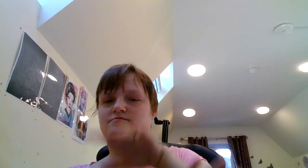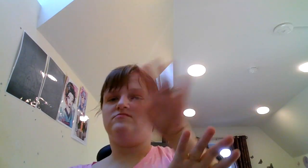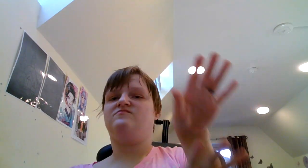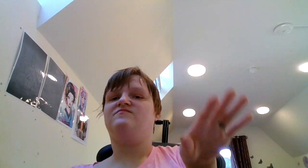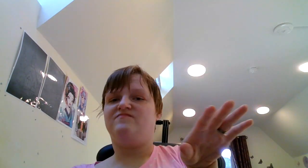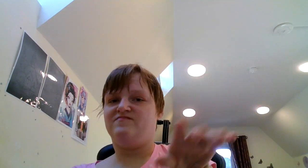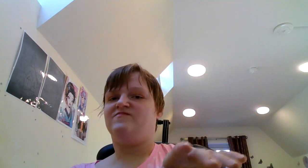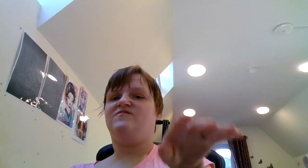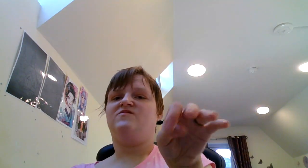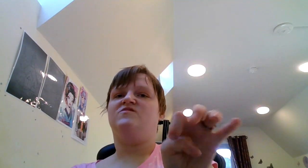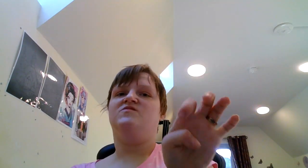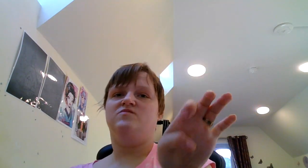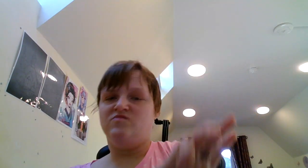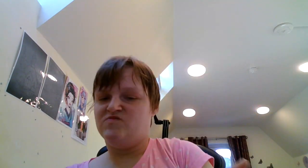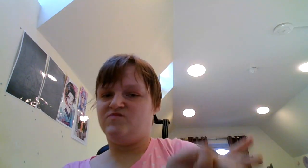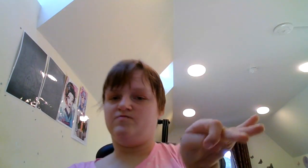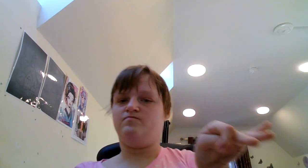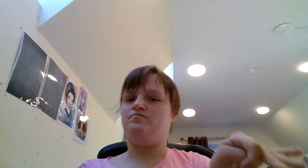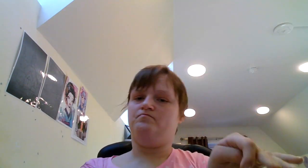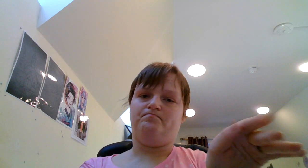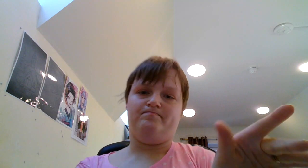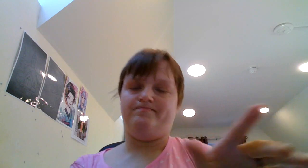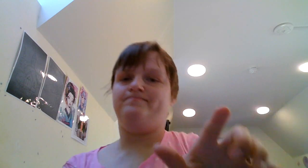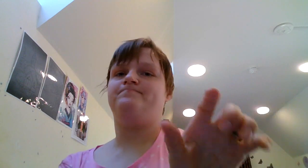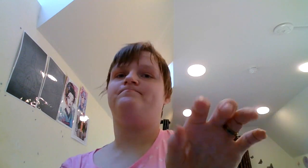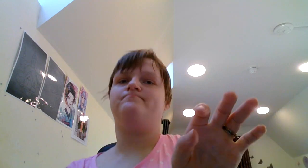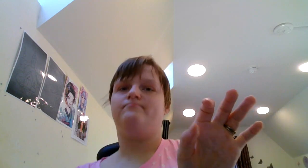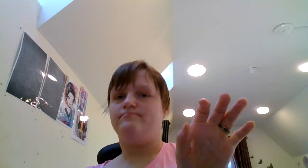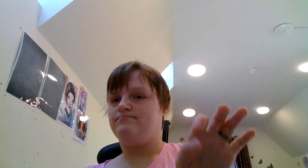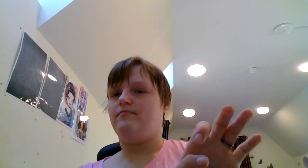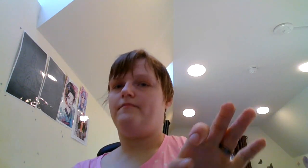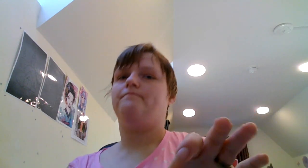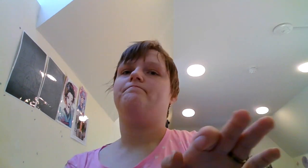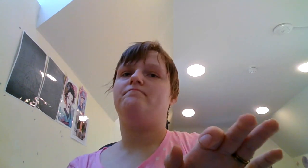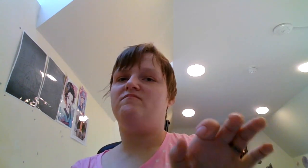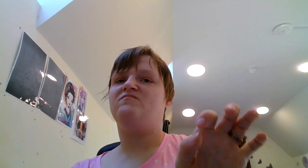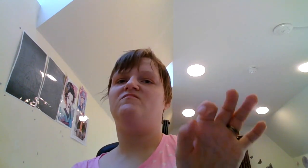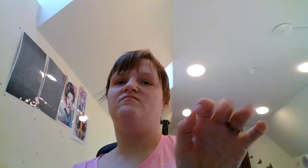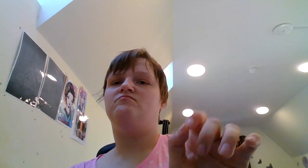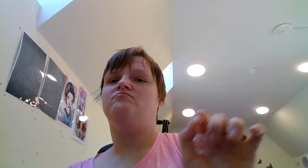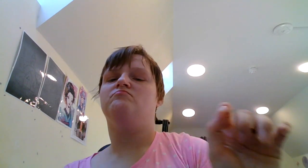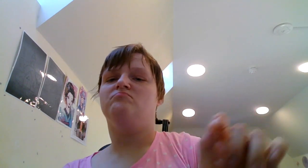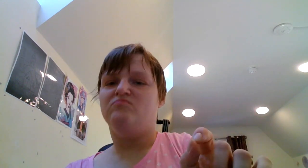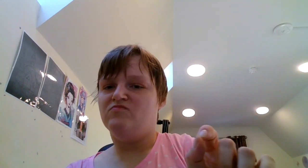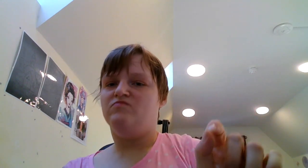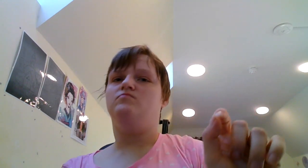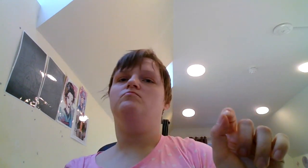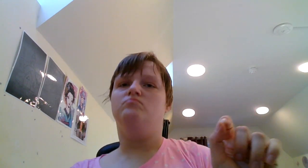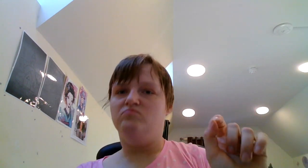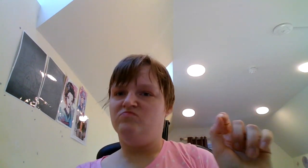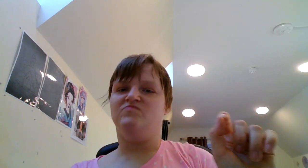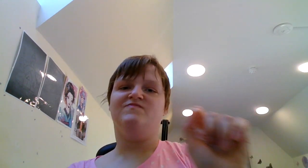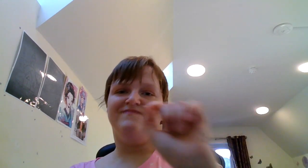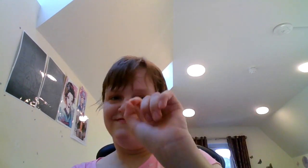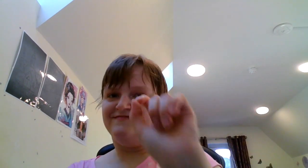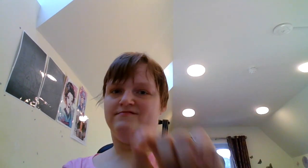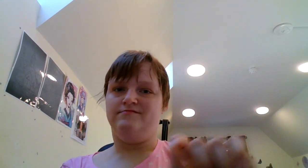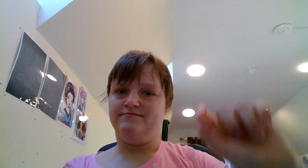Best specialized in testing blood to check glucose levels. This would be the way they would know whether their